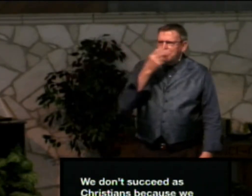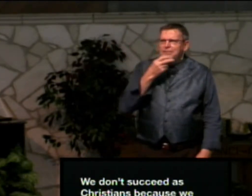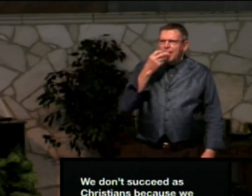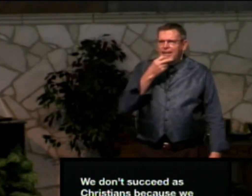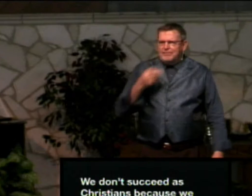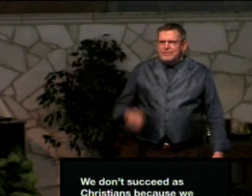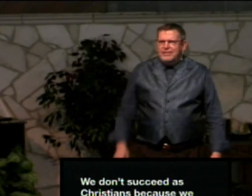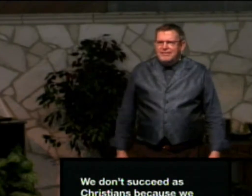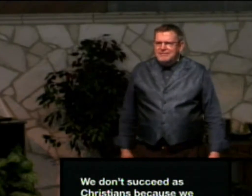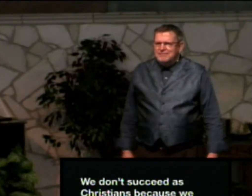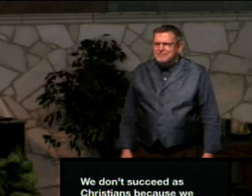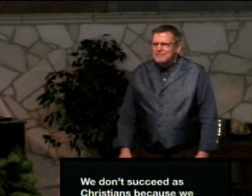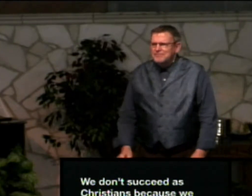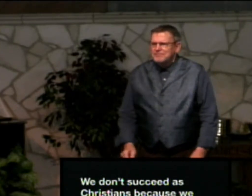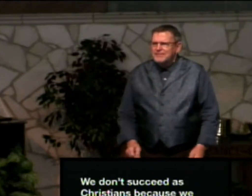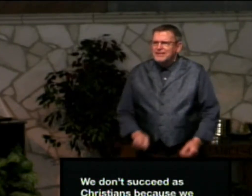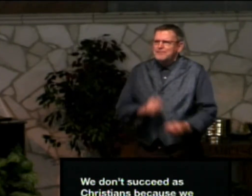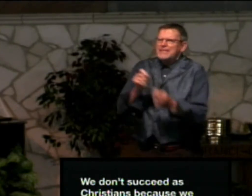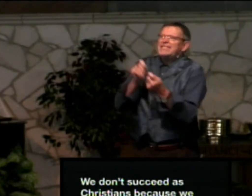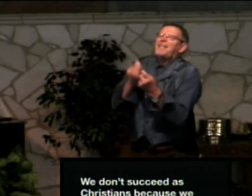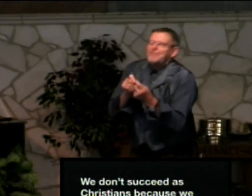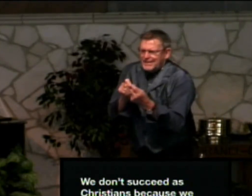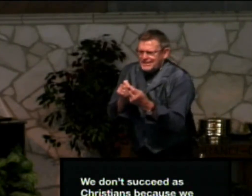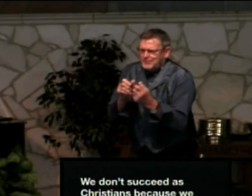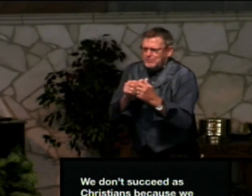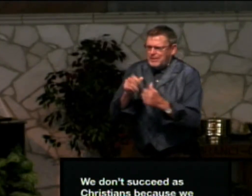You had to read my lips.